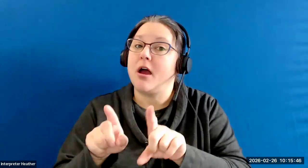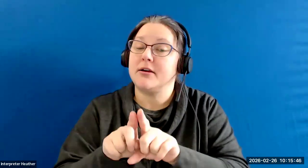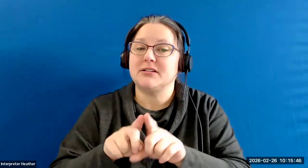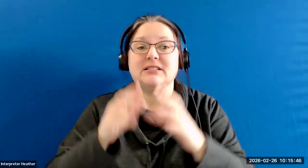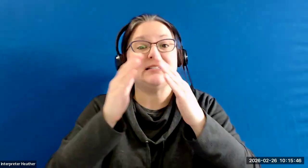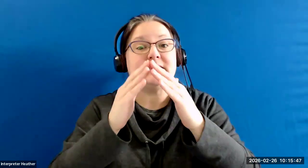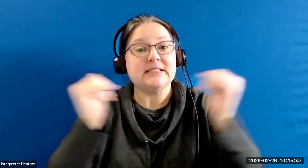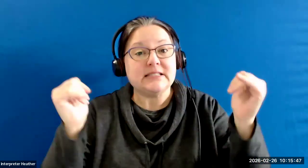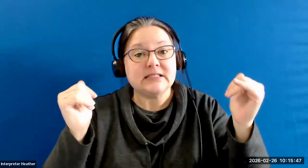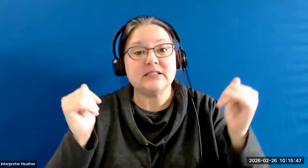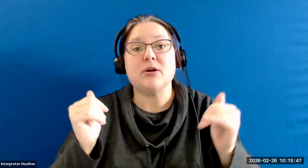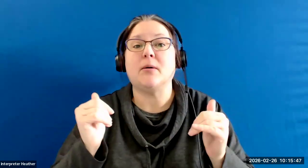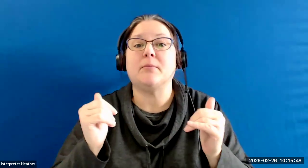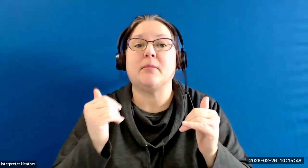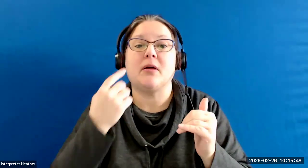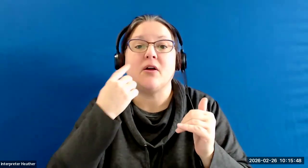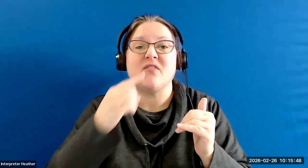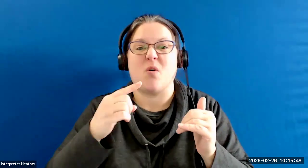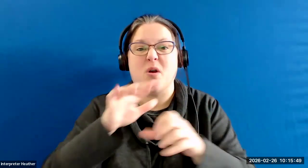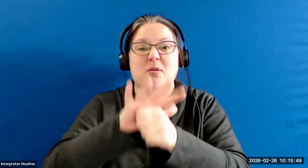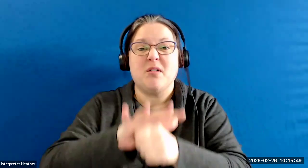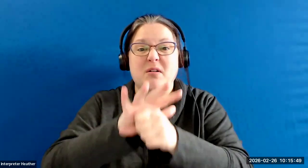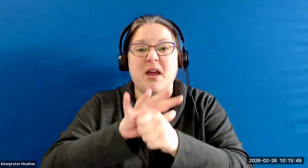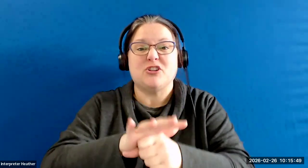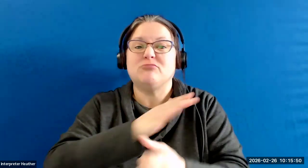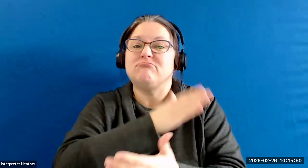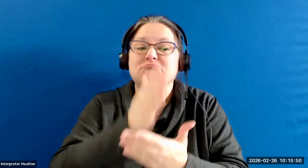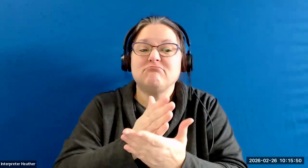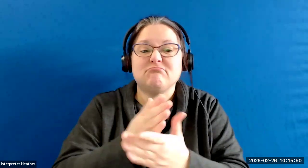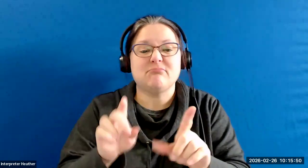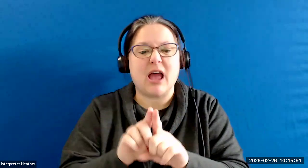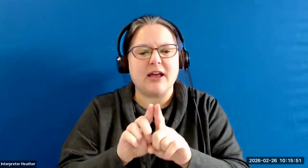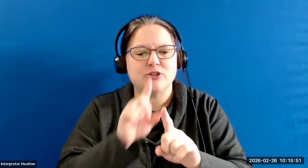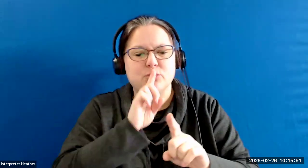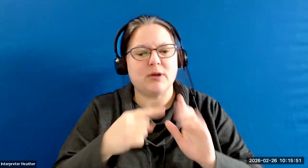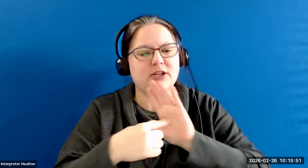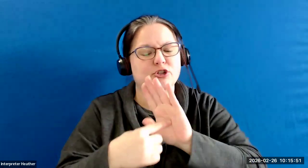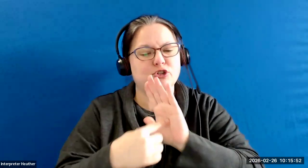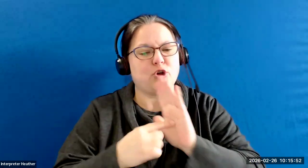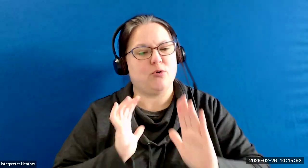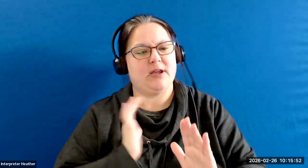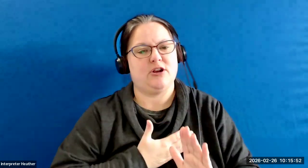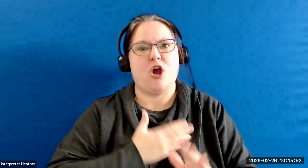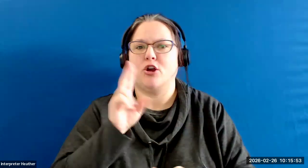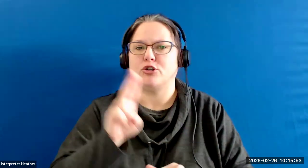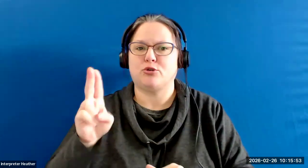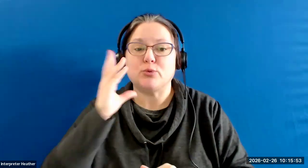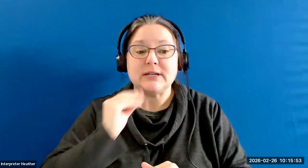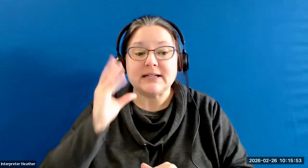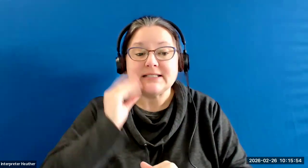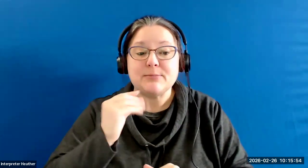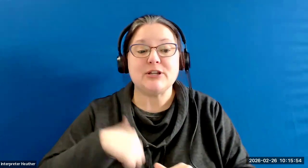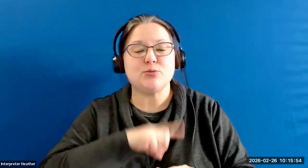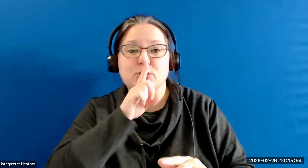dismantling systemic ableism, and by highlighting the disabled UU experience, we